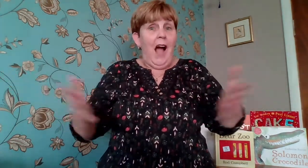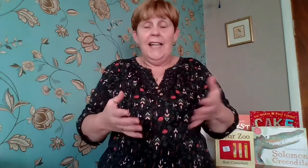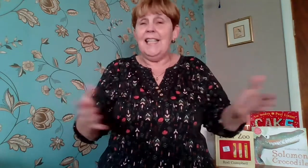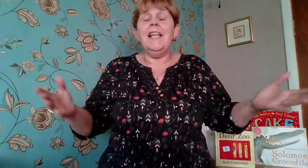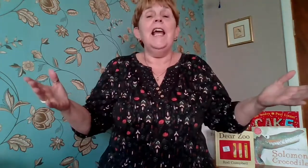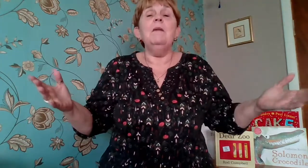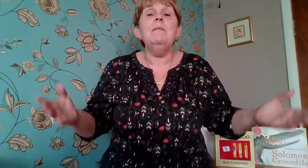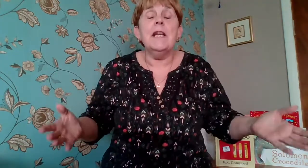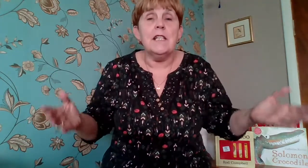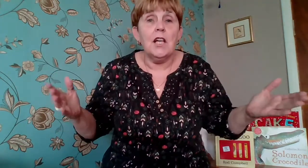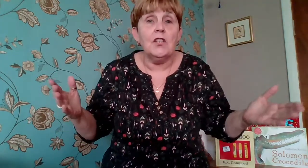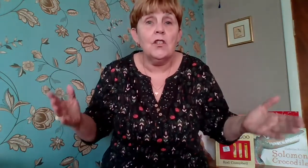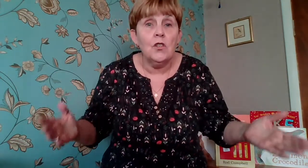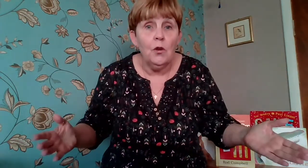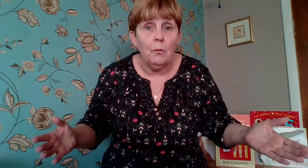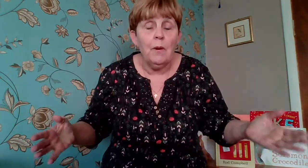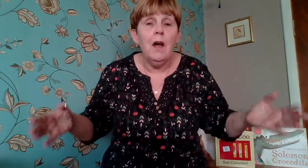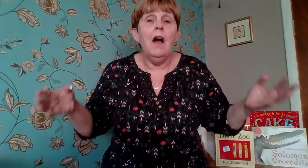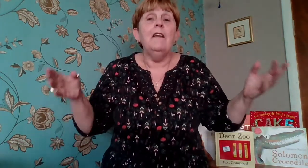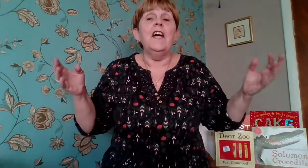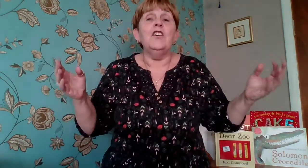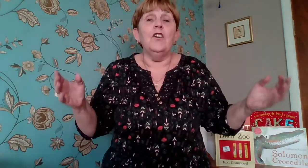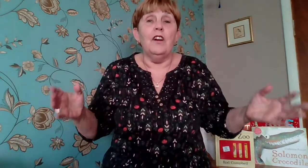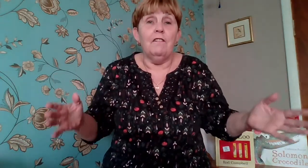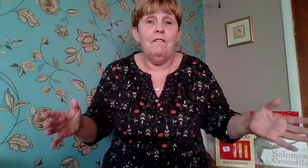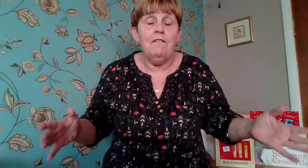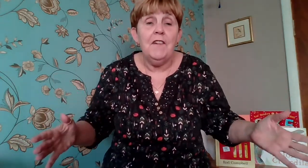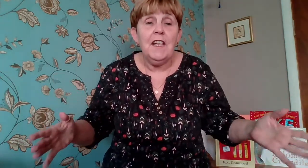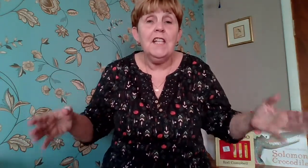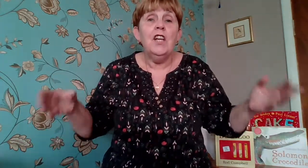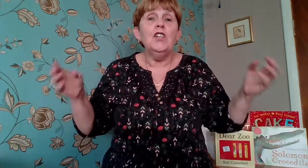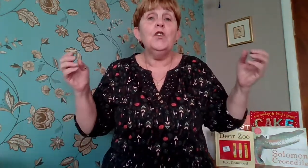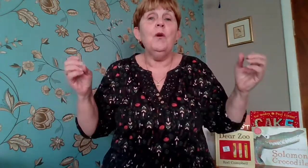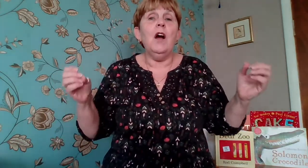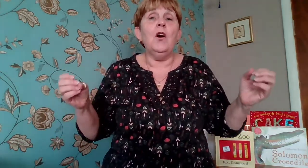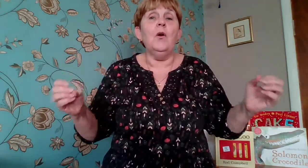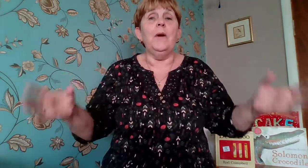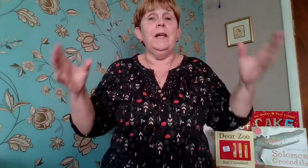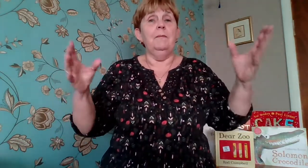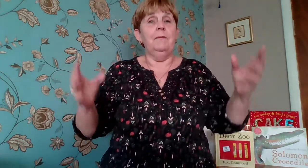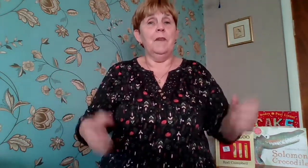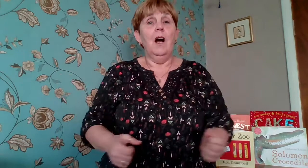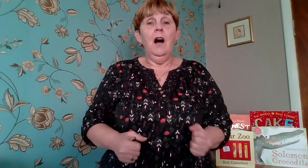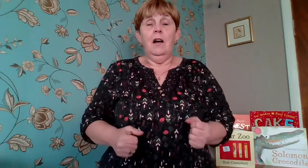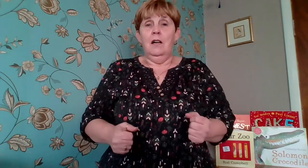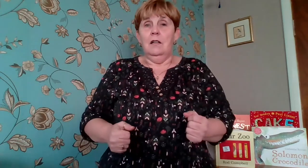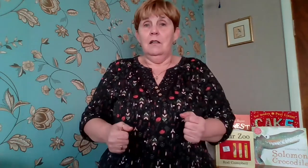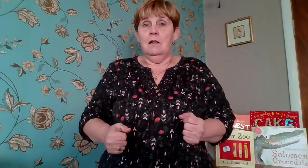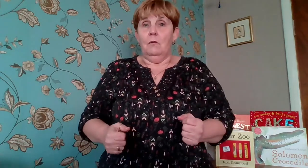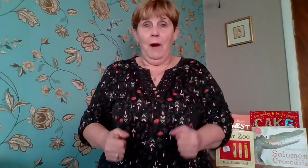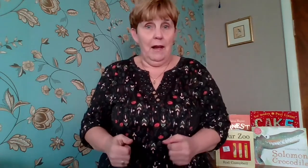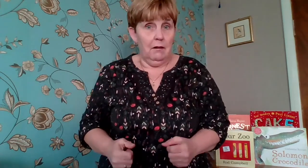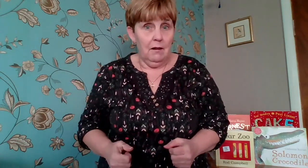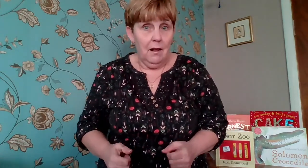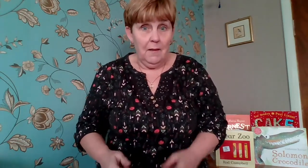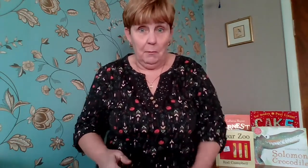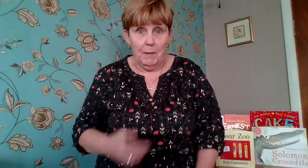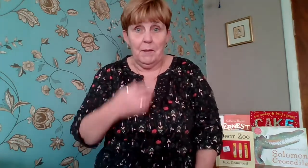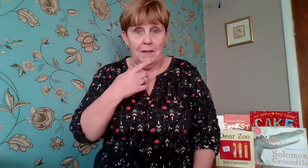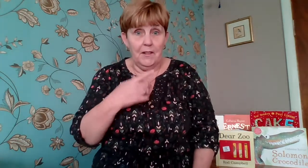says, it makes a soup that you could feed to a queen. Well, the people in the village